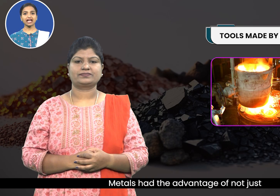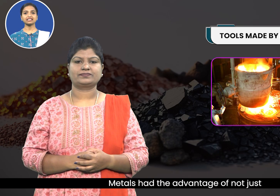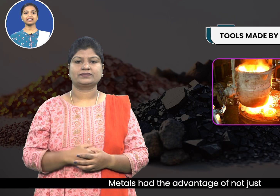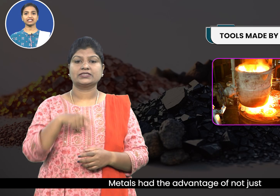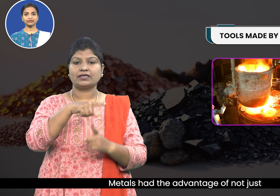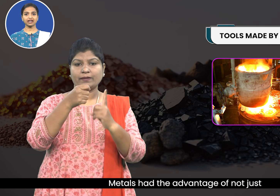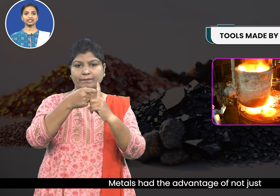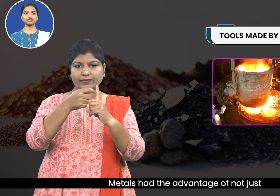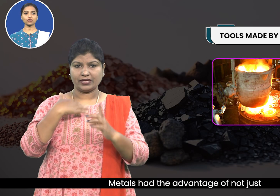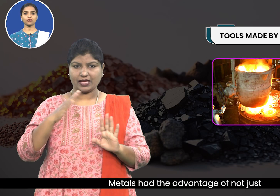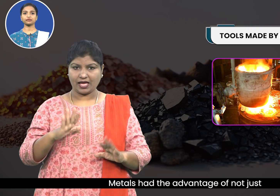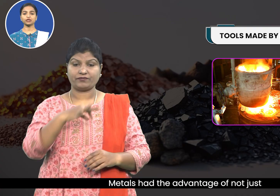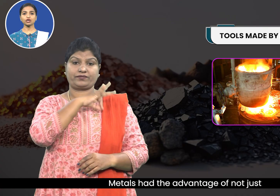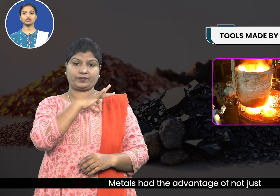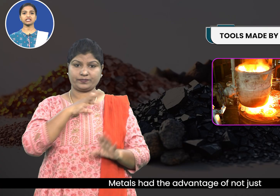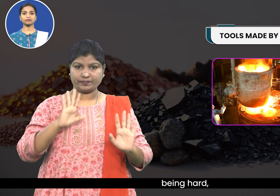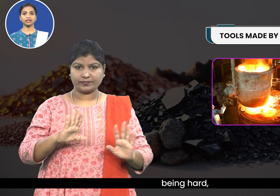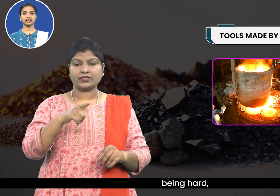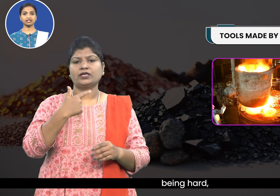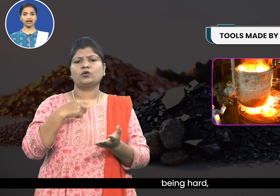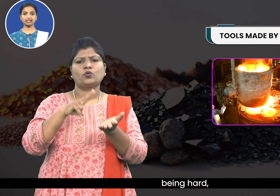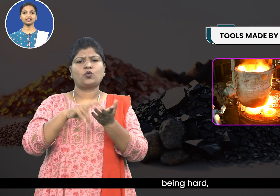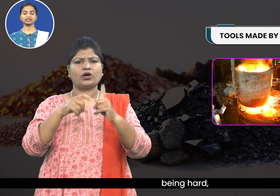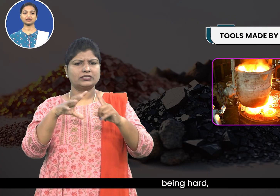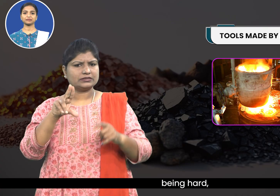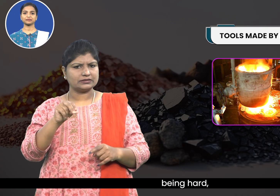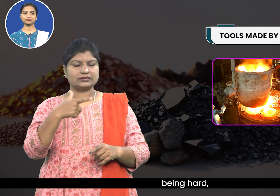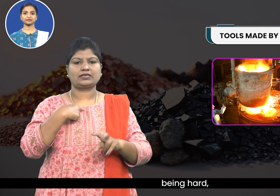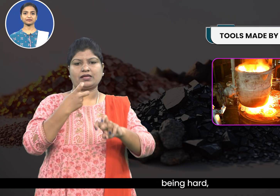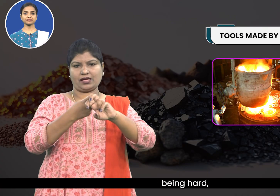Metals had the advantage of not just being hard,